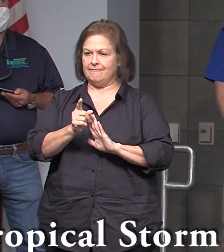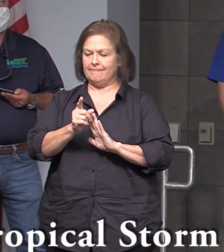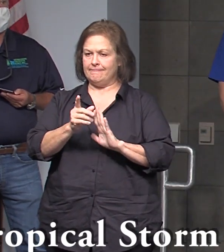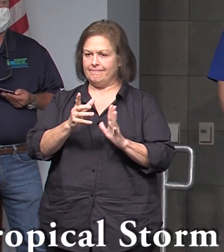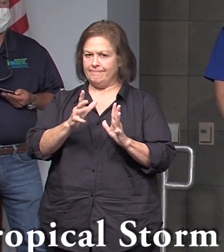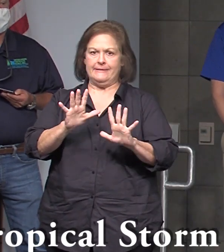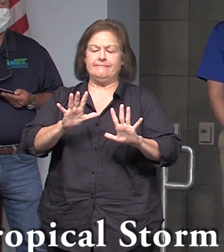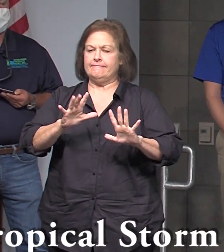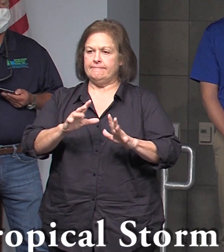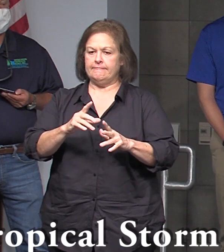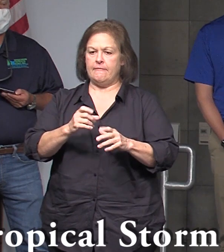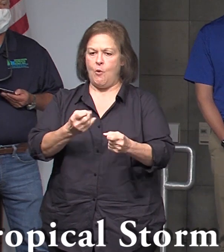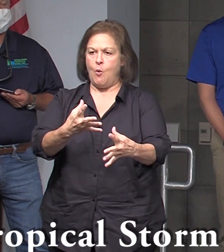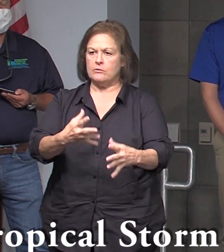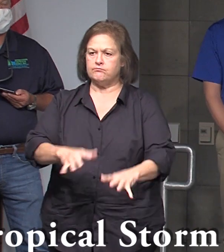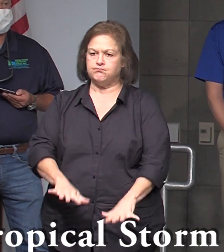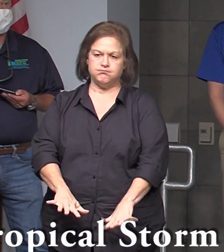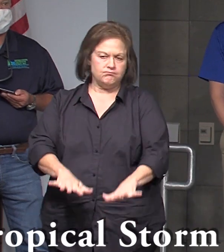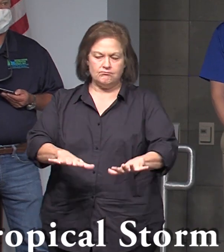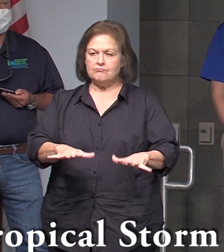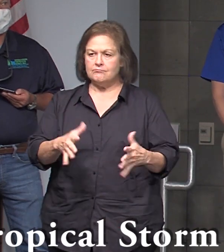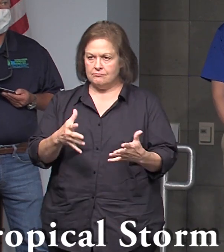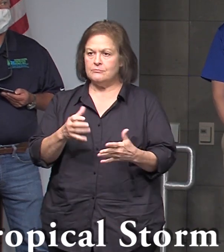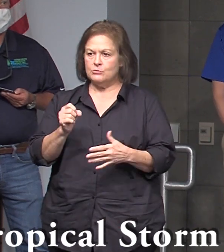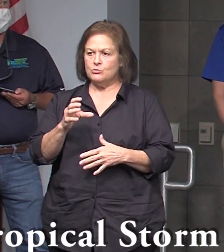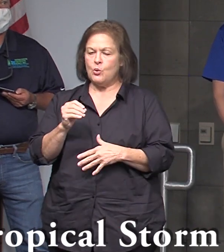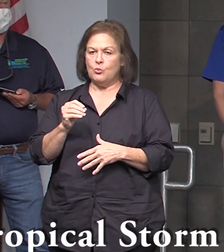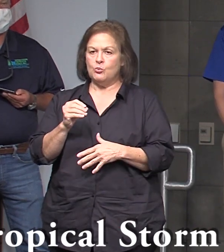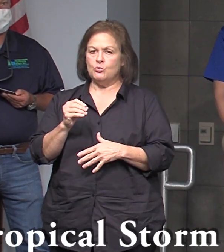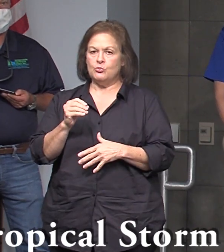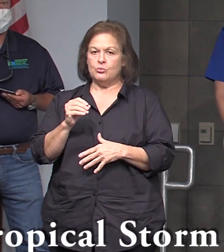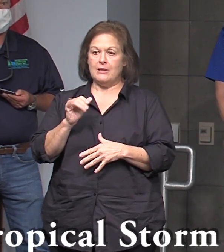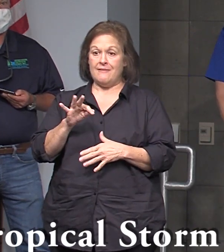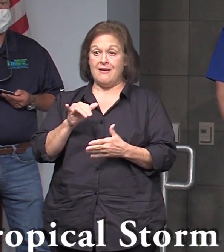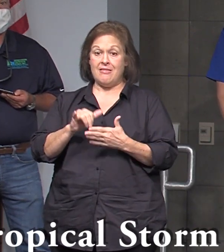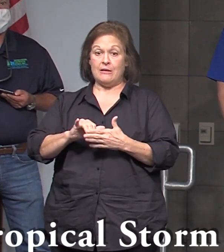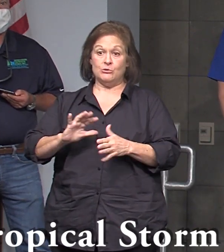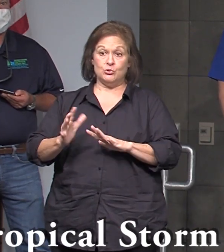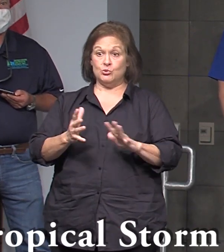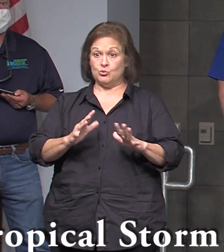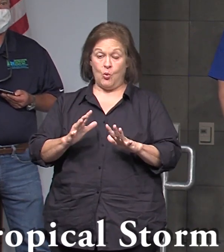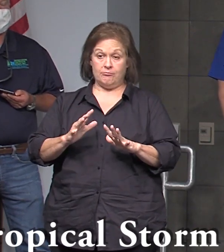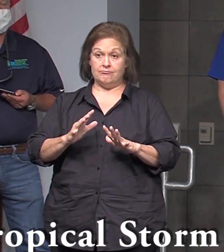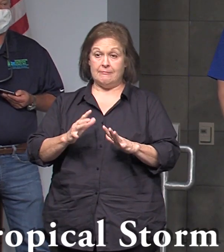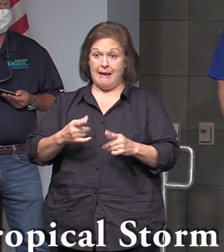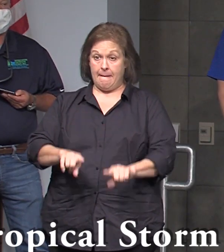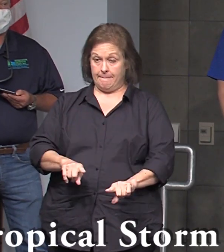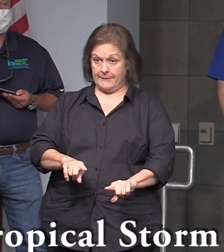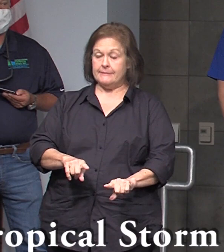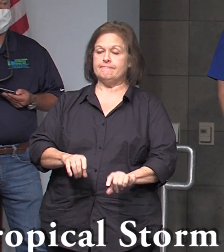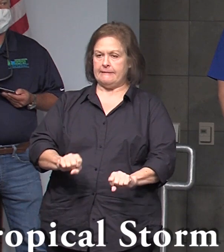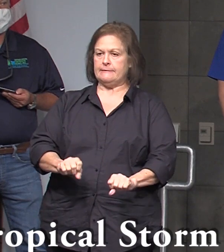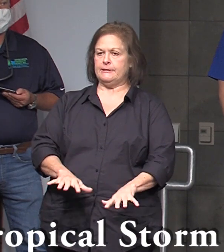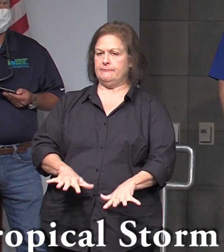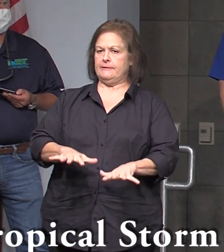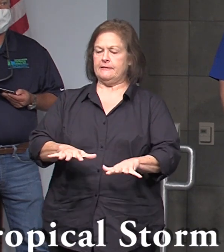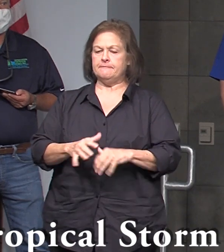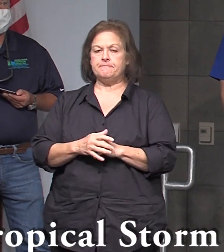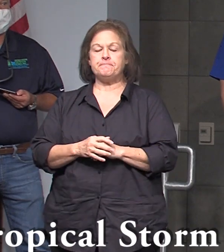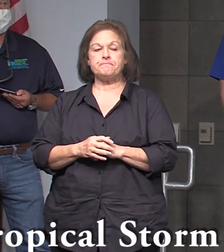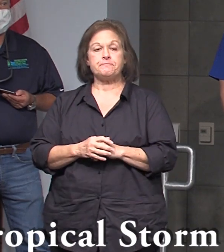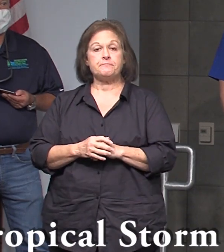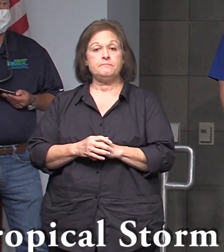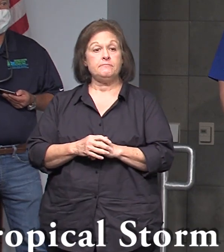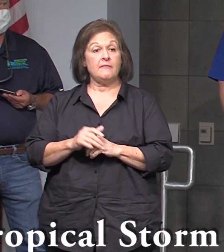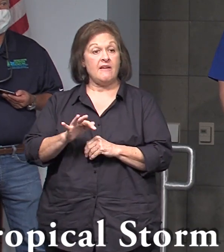isolated indoor flooding. So we know how vulnerable we are if the storm hangs over us for a while. So if we do